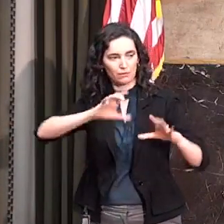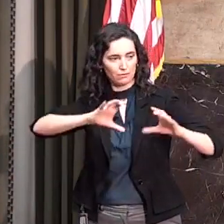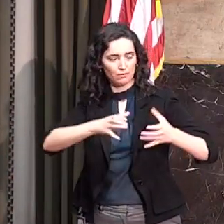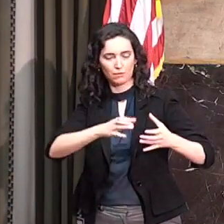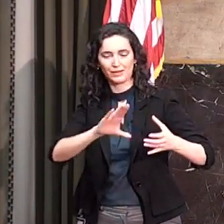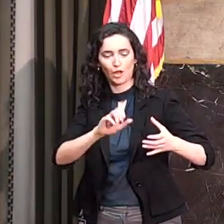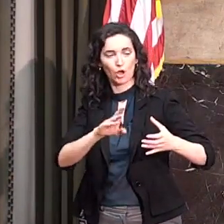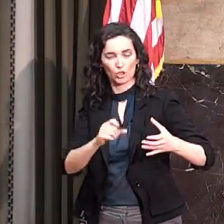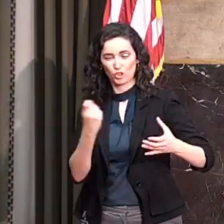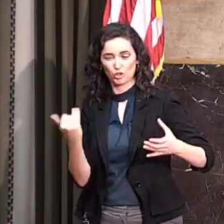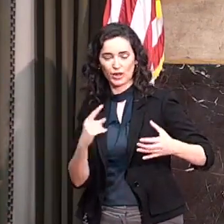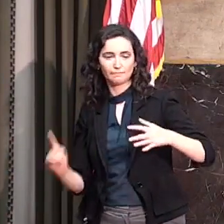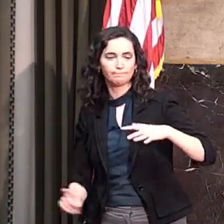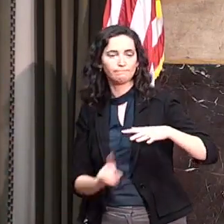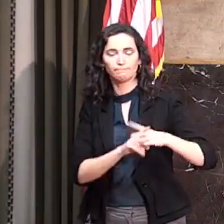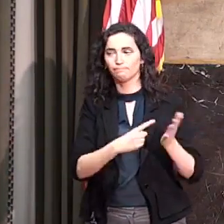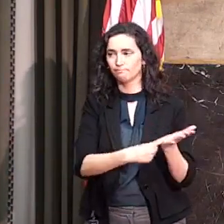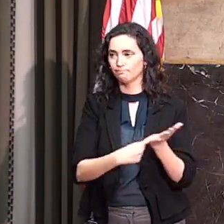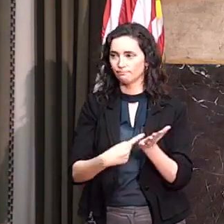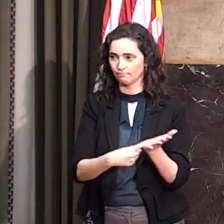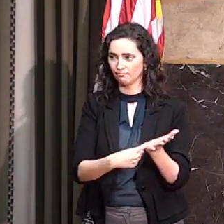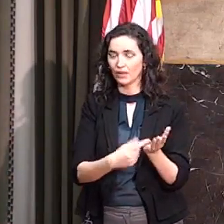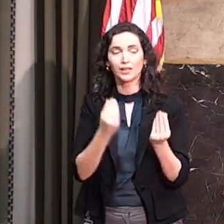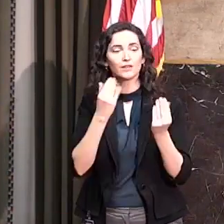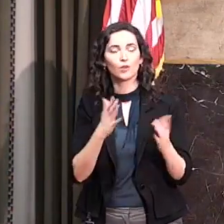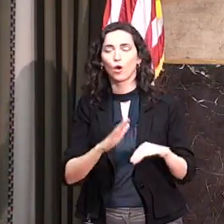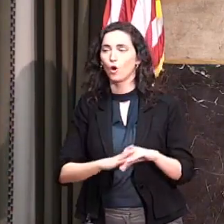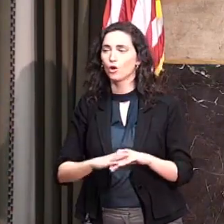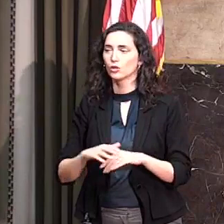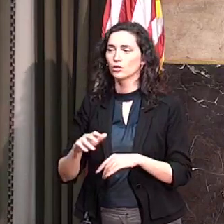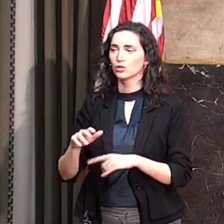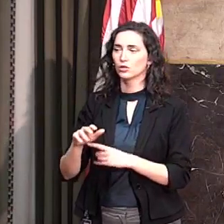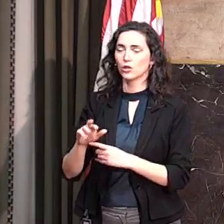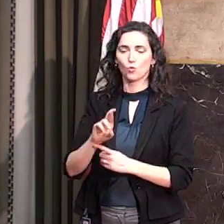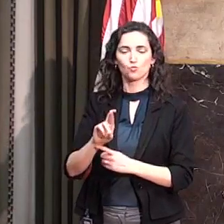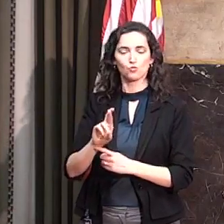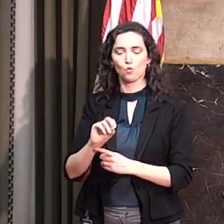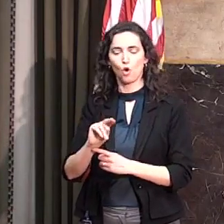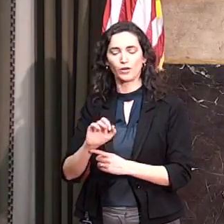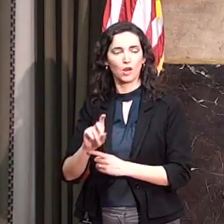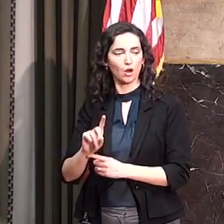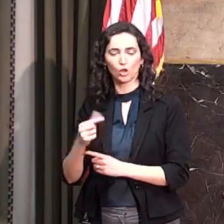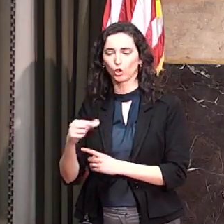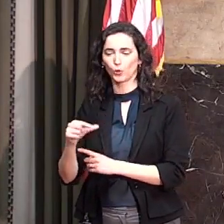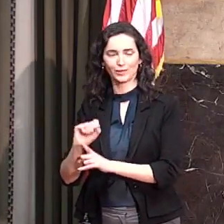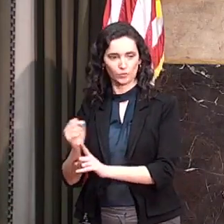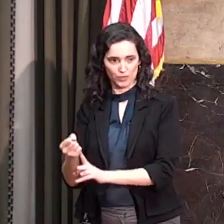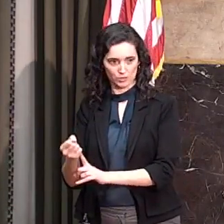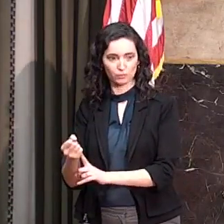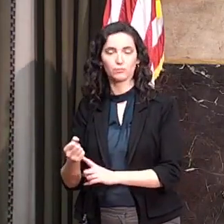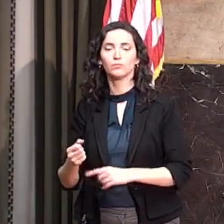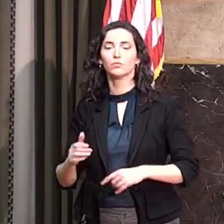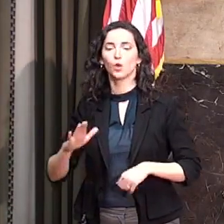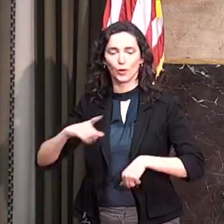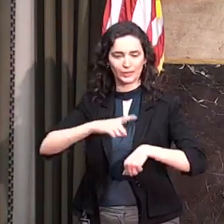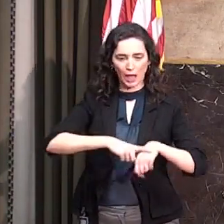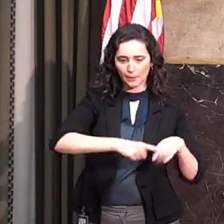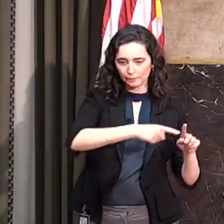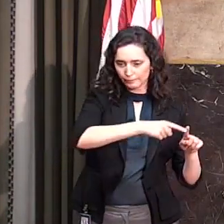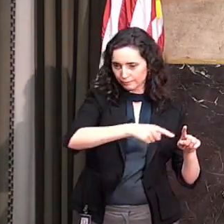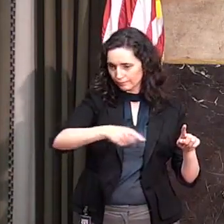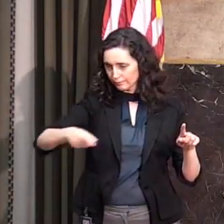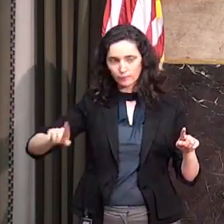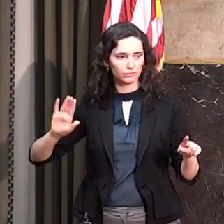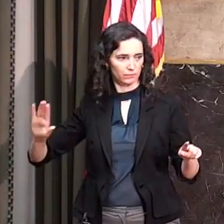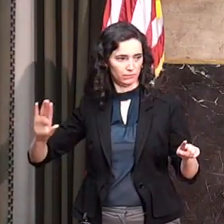them an update on the Ronald Green case and a timeline that he followed. Of